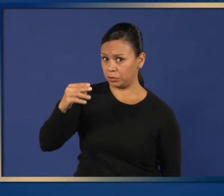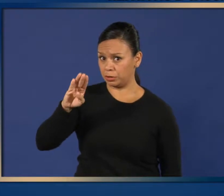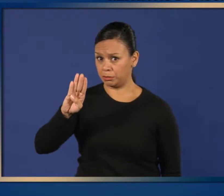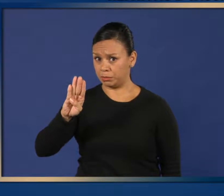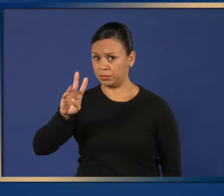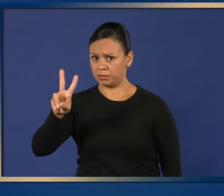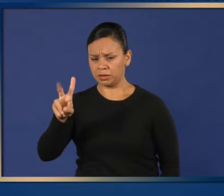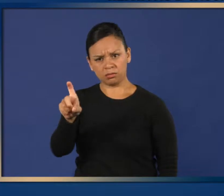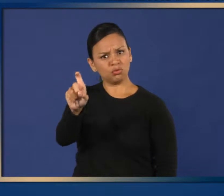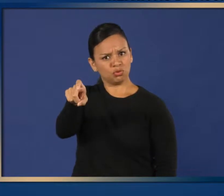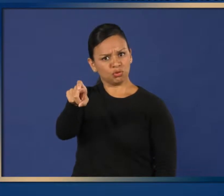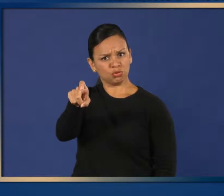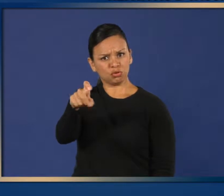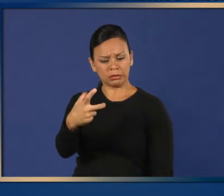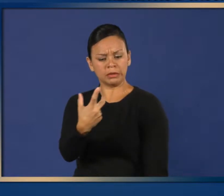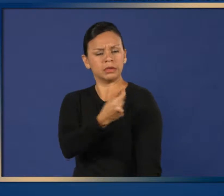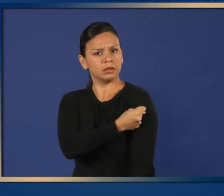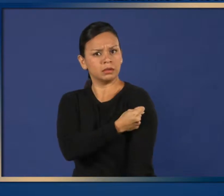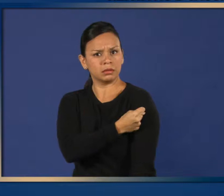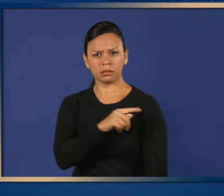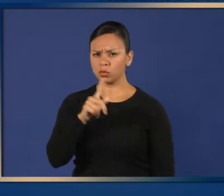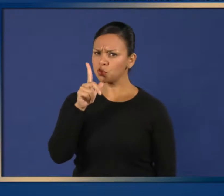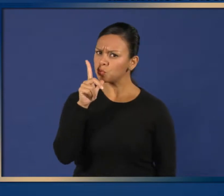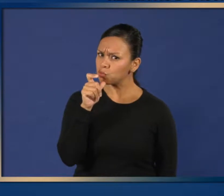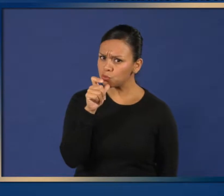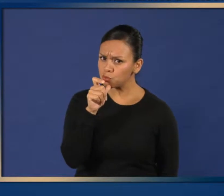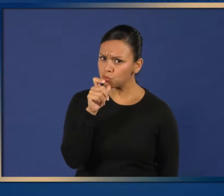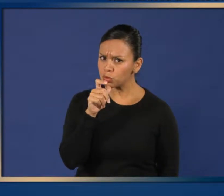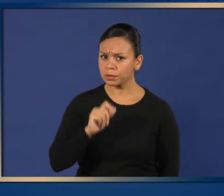vaccinated. This includes